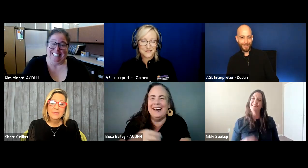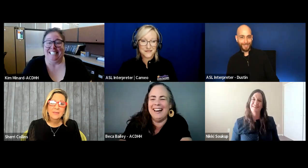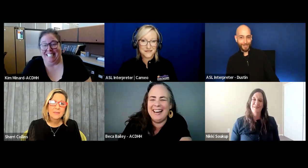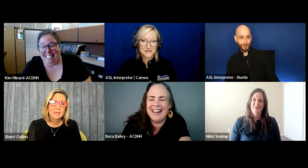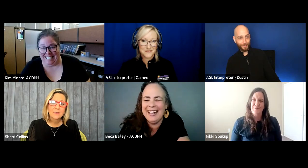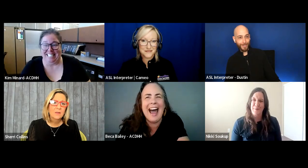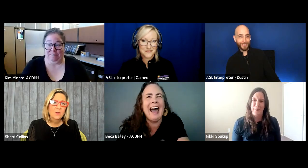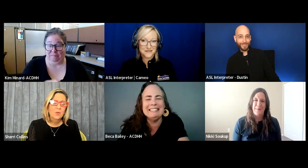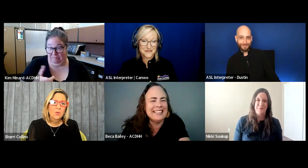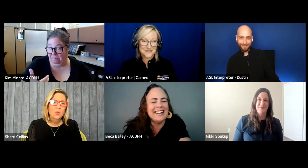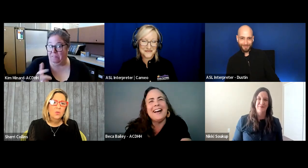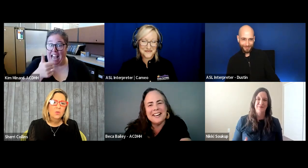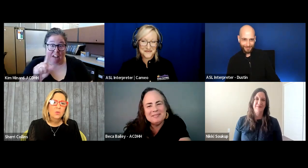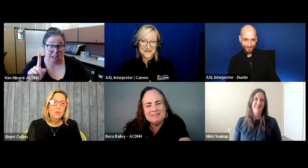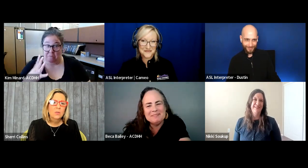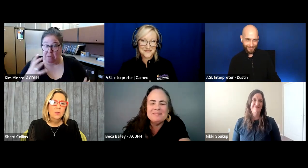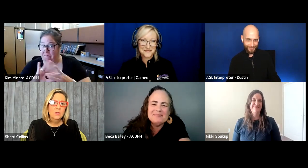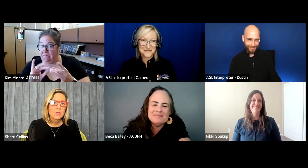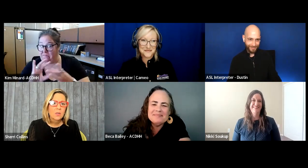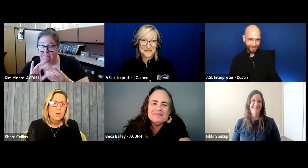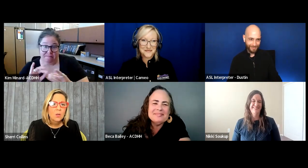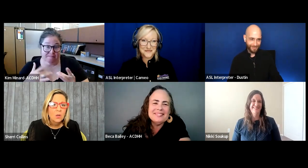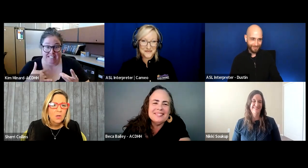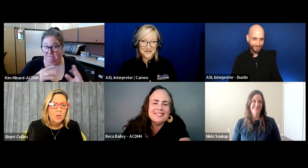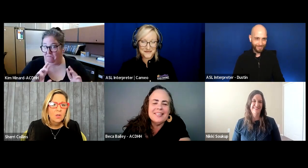This is Becca. Wow, that's a loaded question.